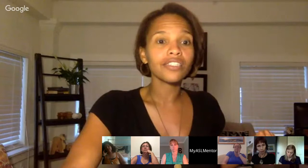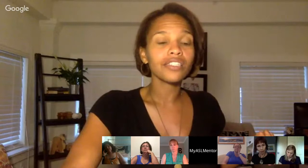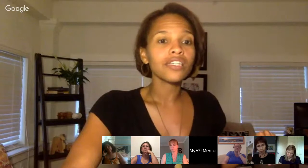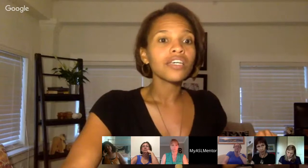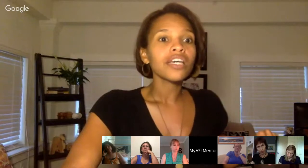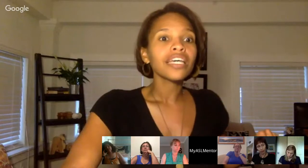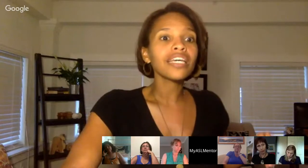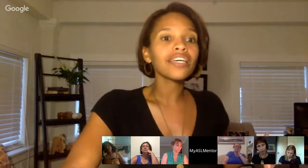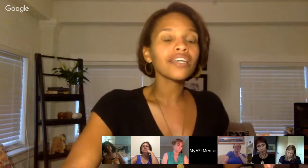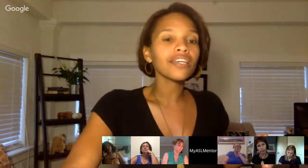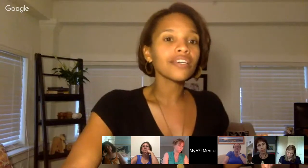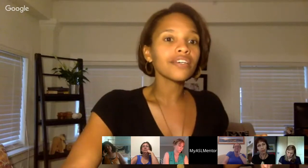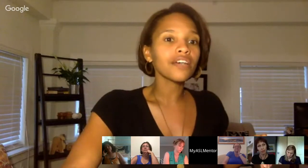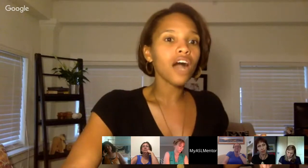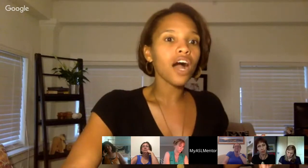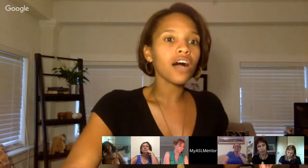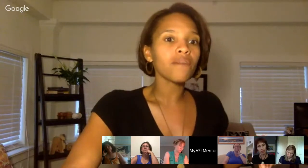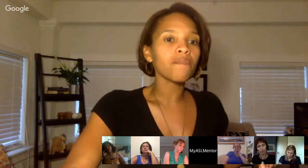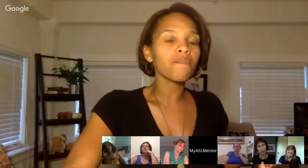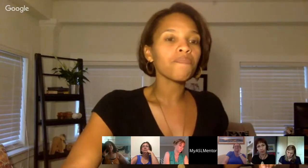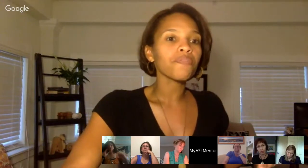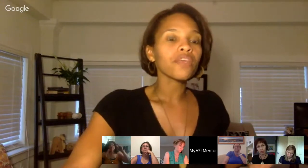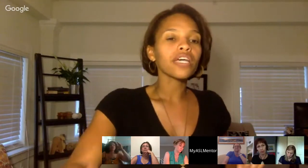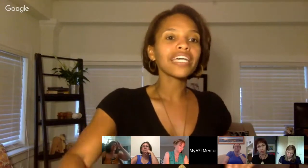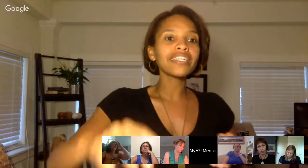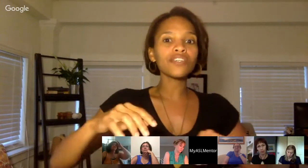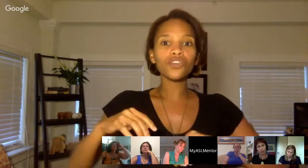seconds, he